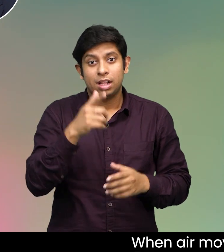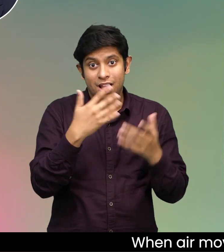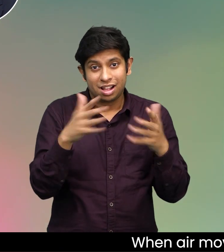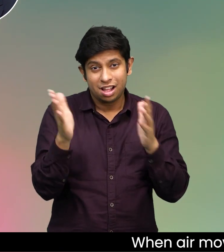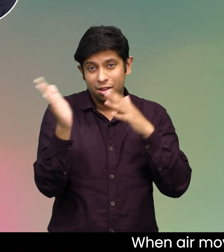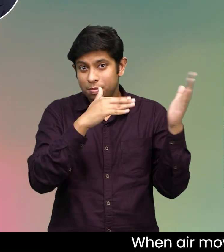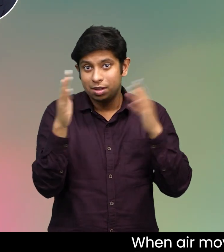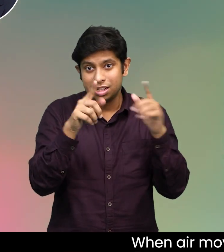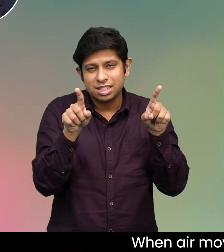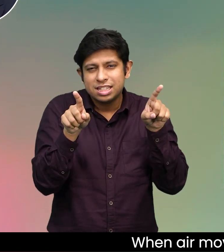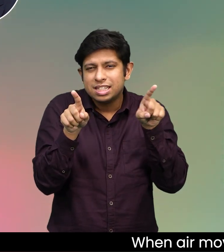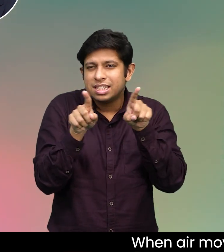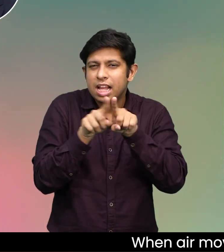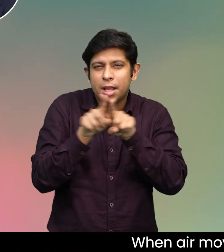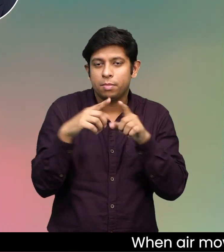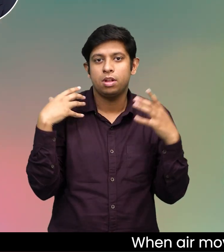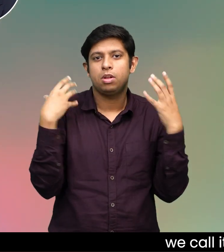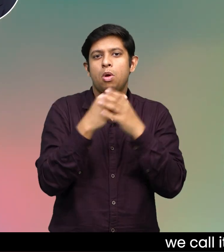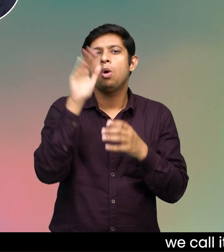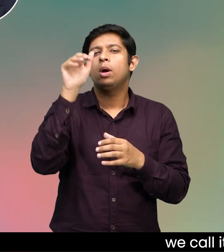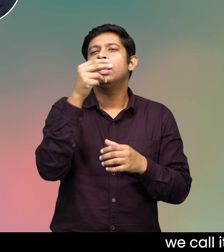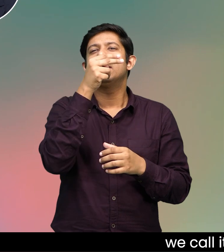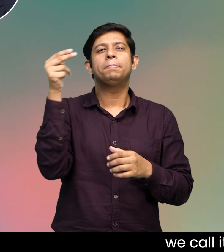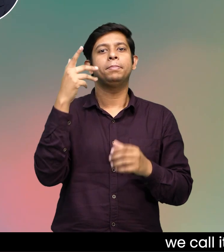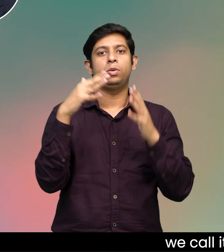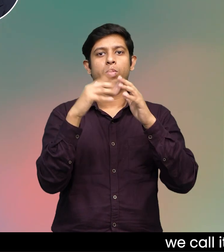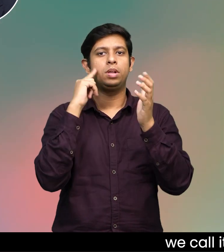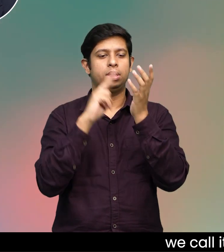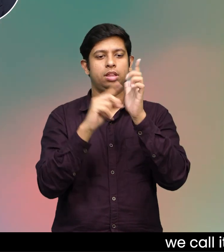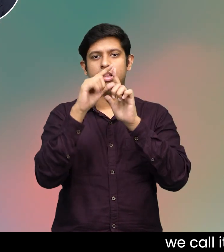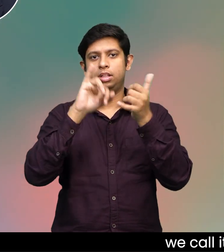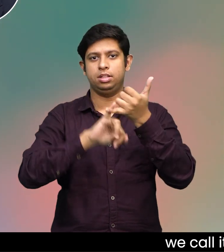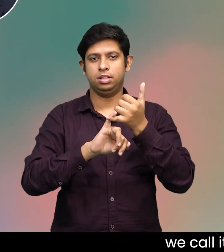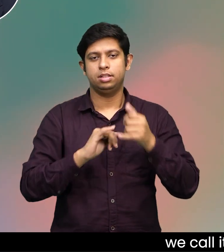When air moves like that, we call it winds.